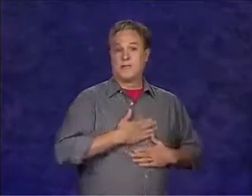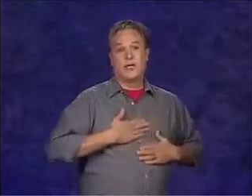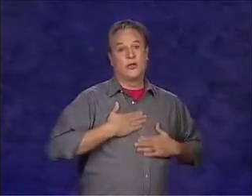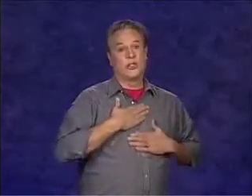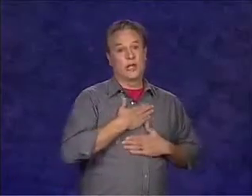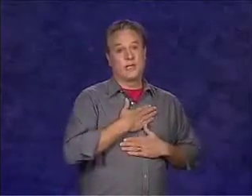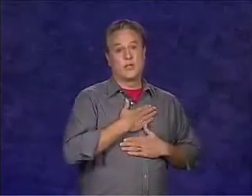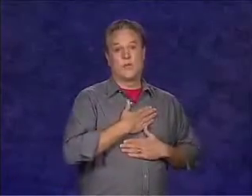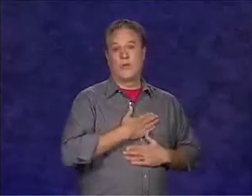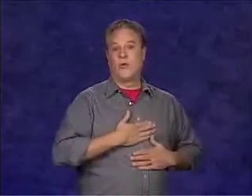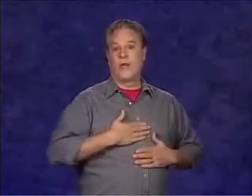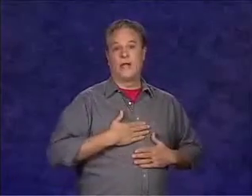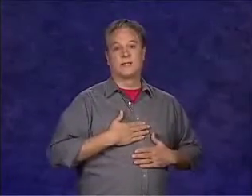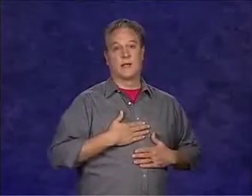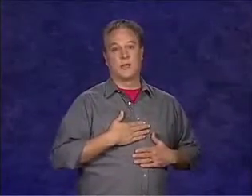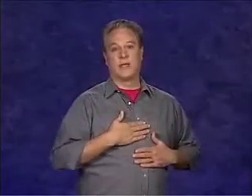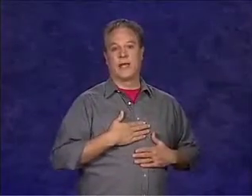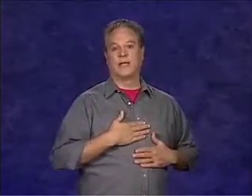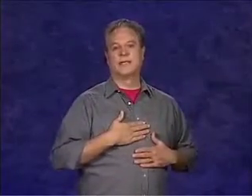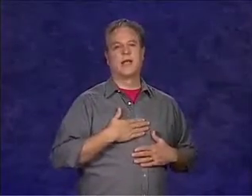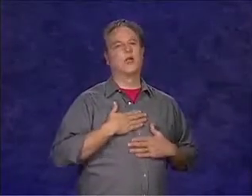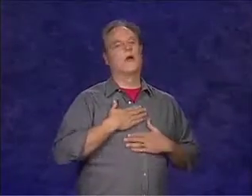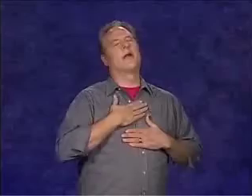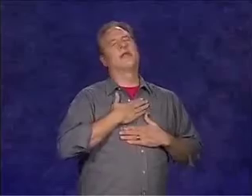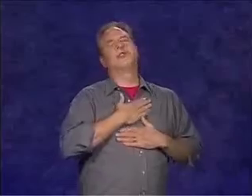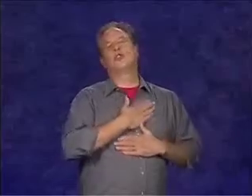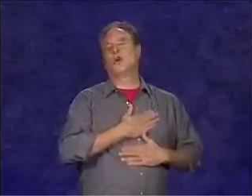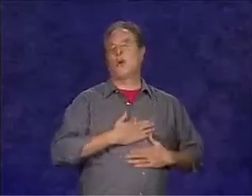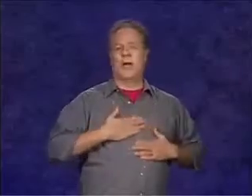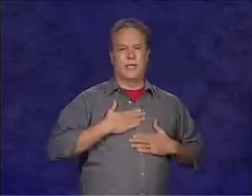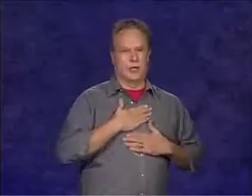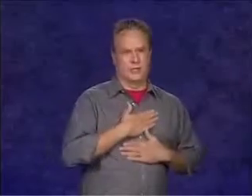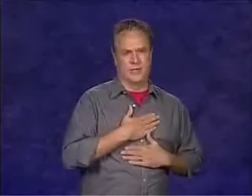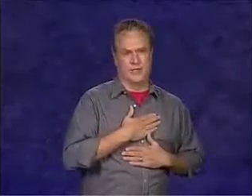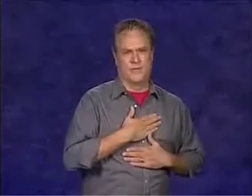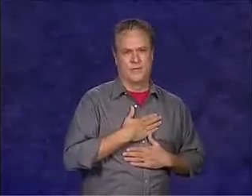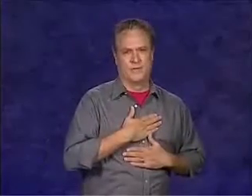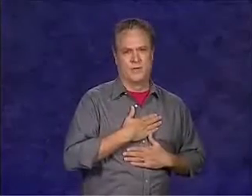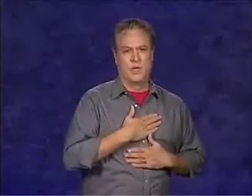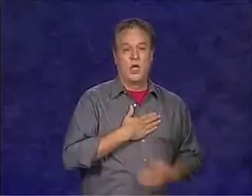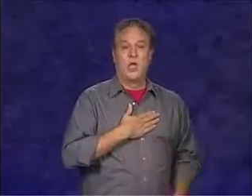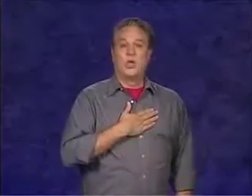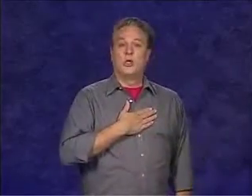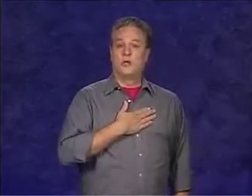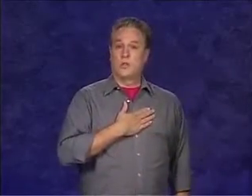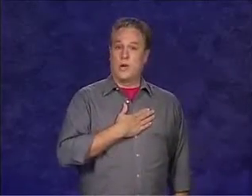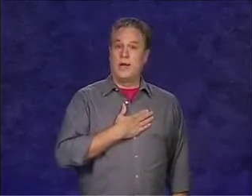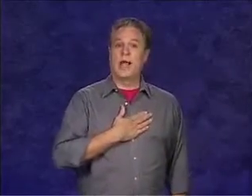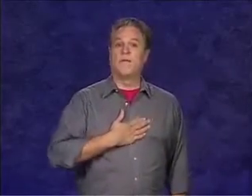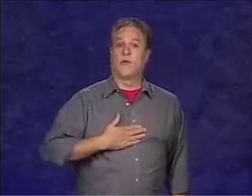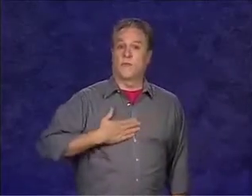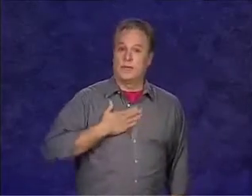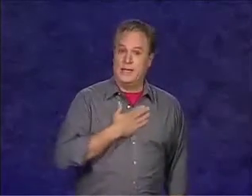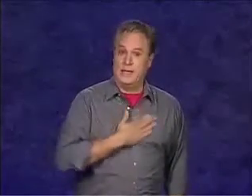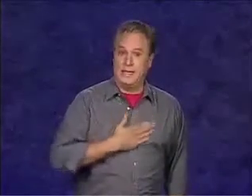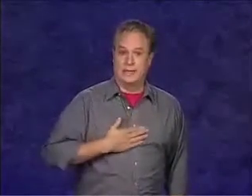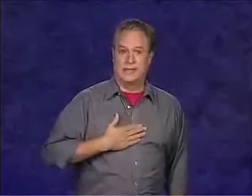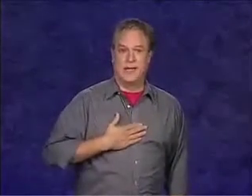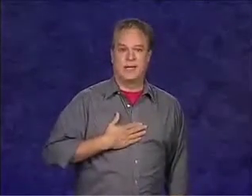Caressing your chest with both hands communicates that you are enjoying yourself. Use one hand for please, as